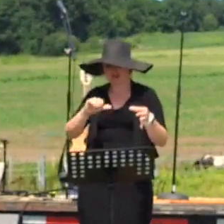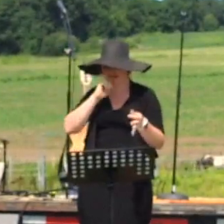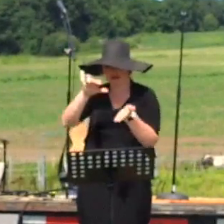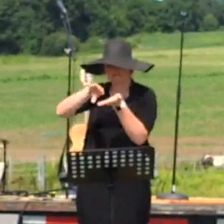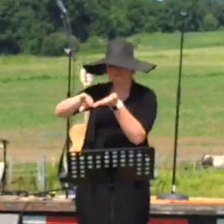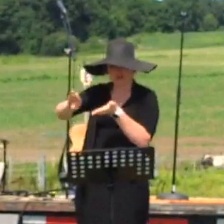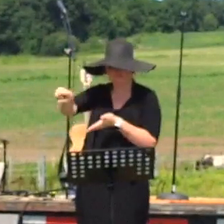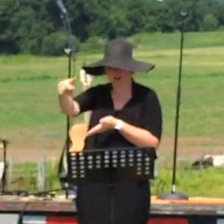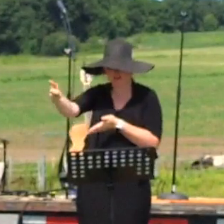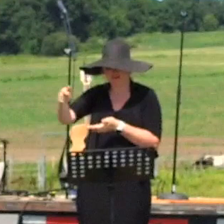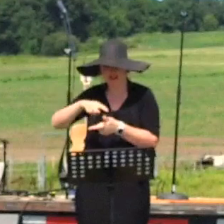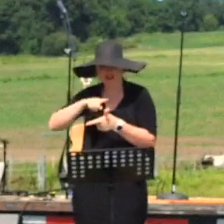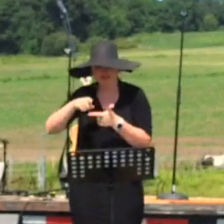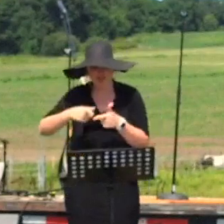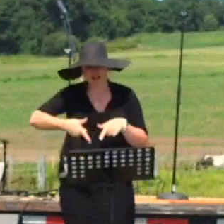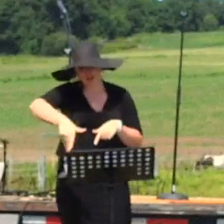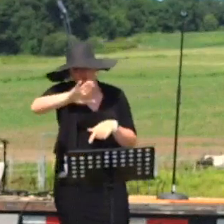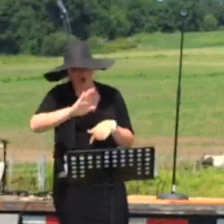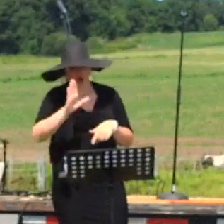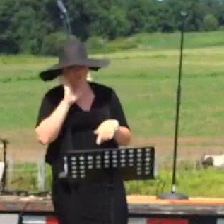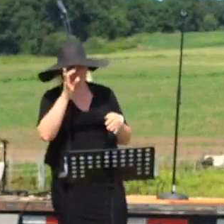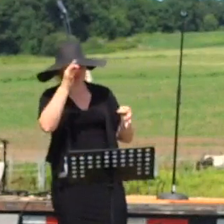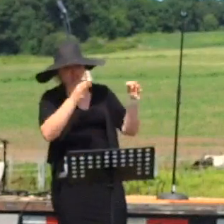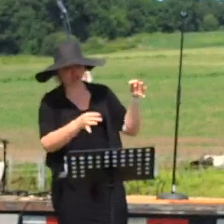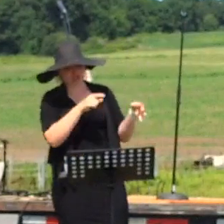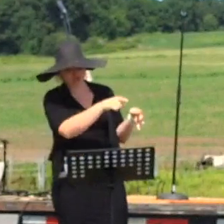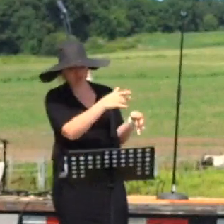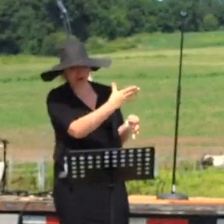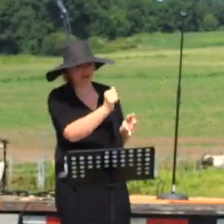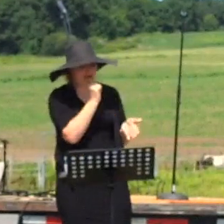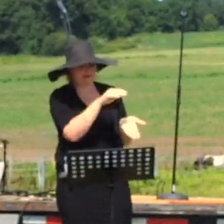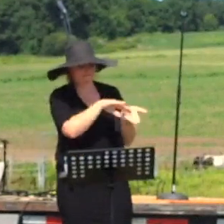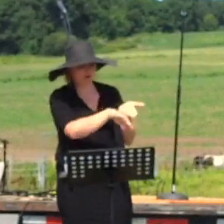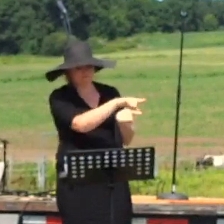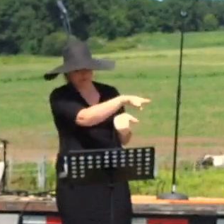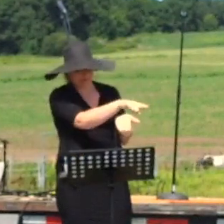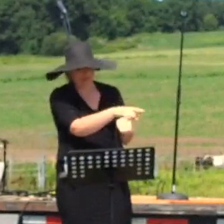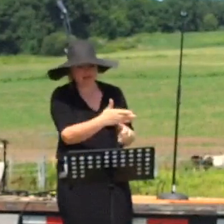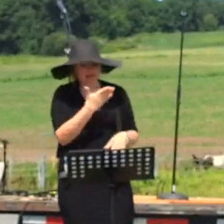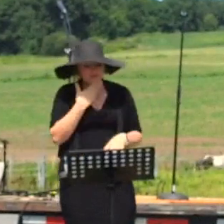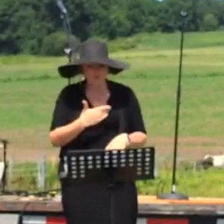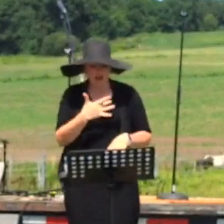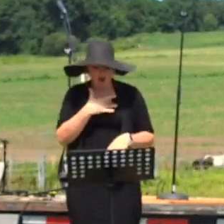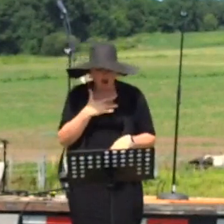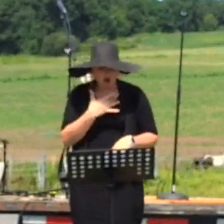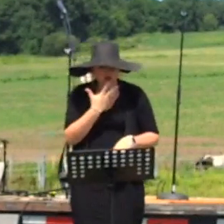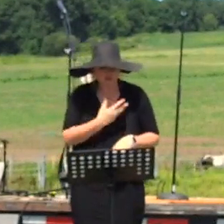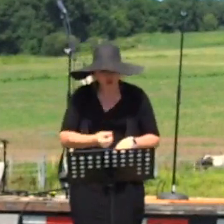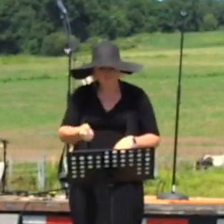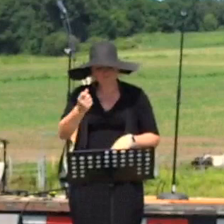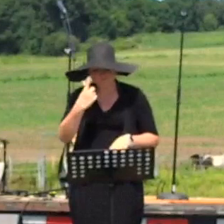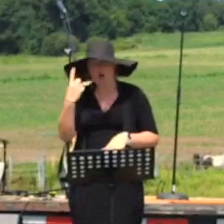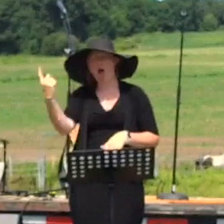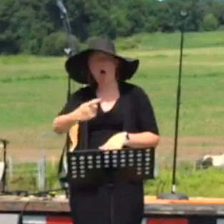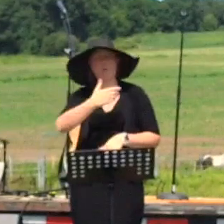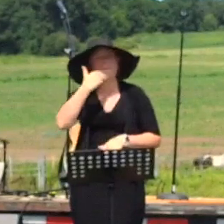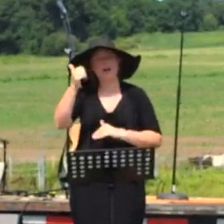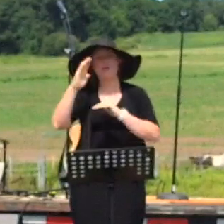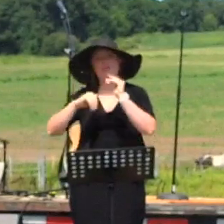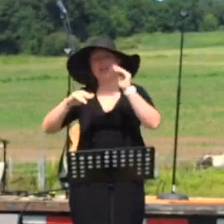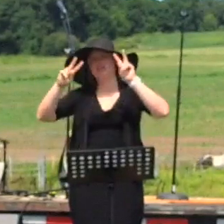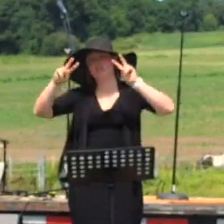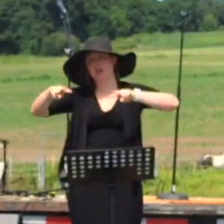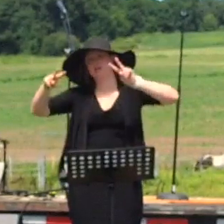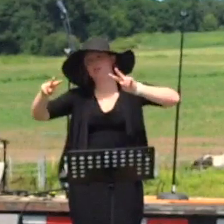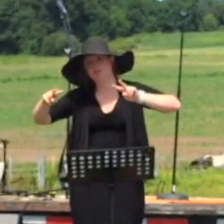will be judged by the law that sets you free. There will be no mercy for those who have not shown mercy to others. But if you have